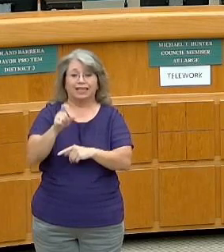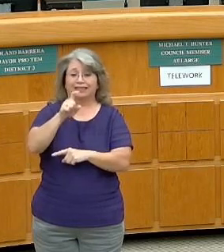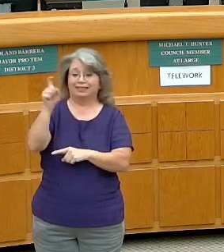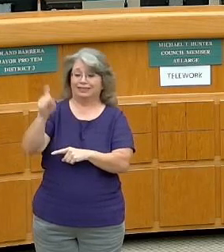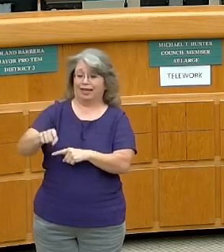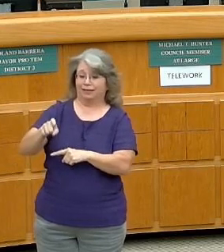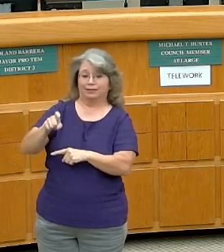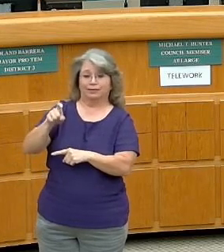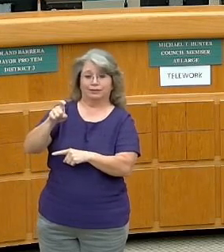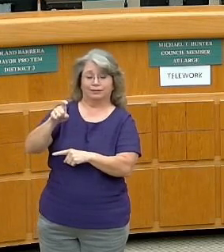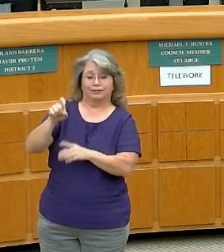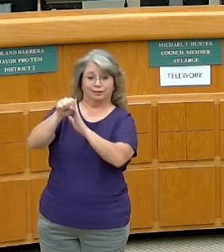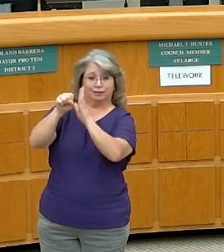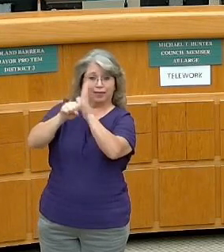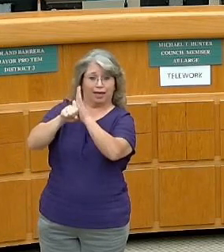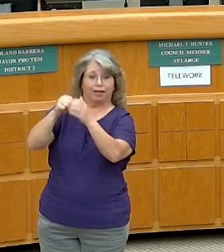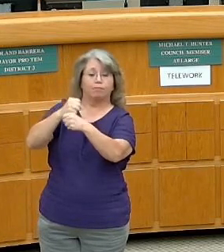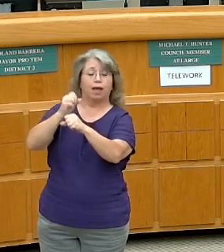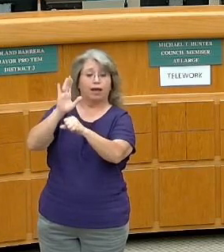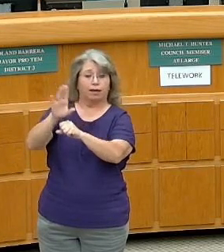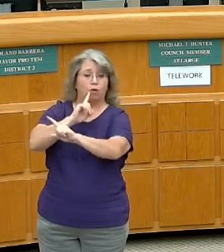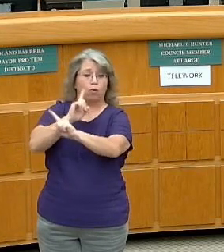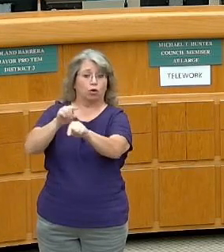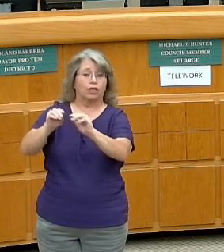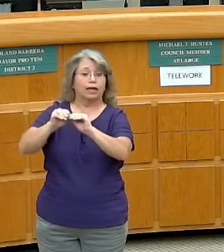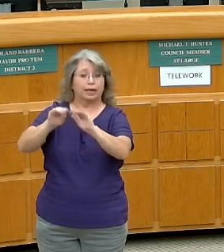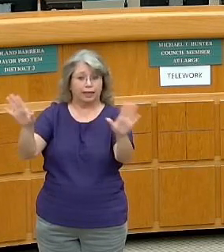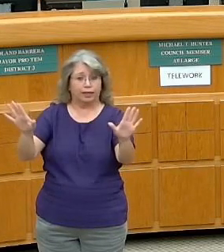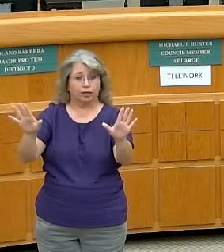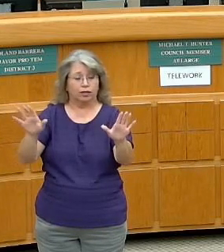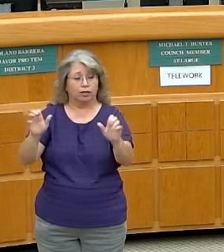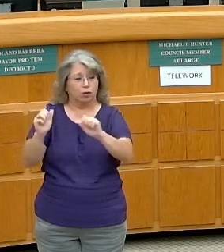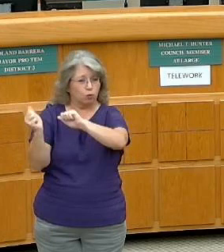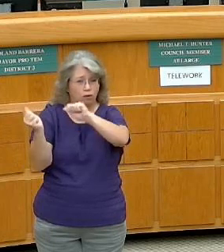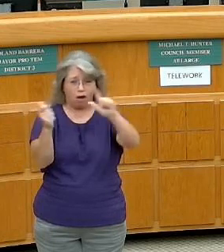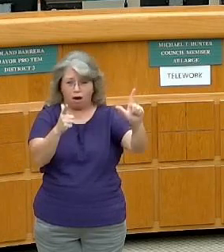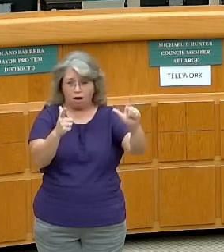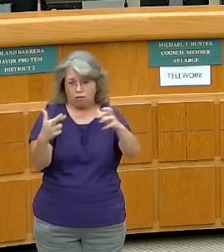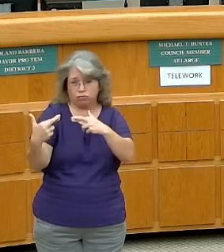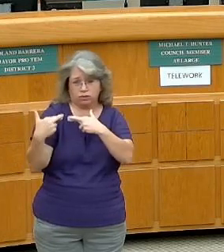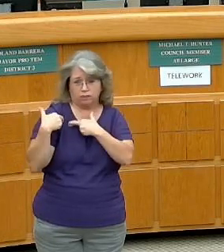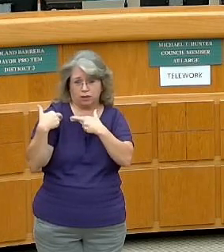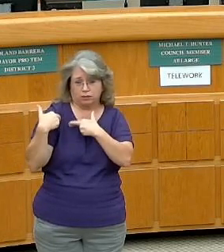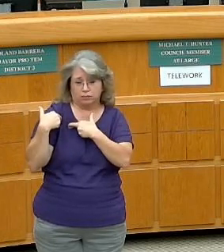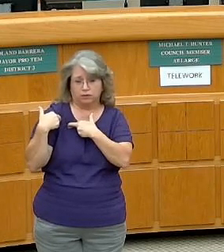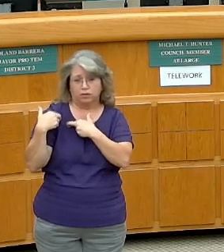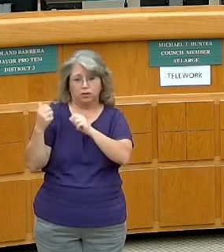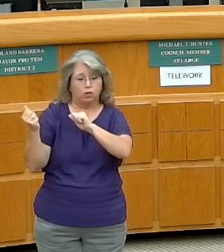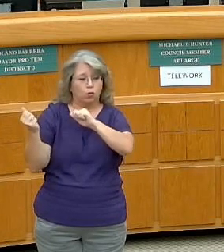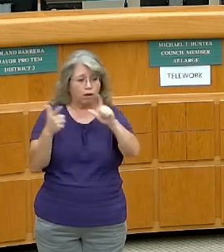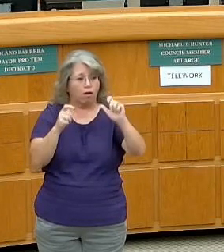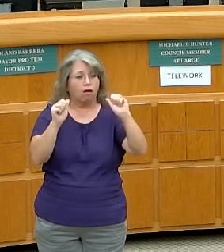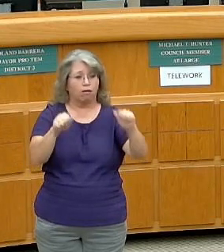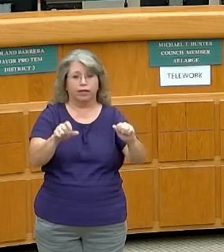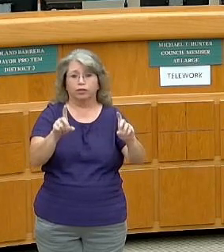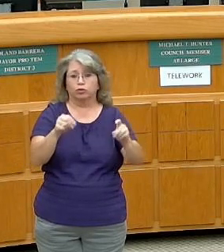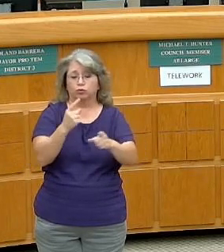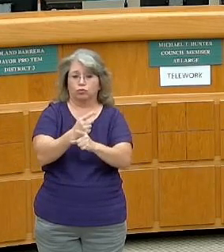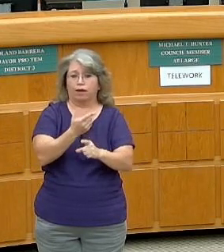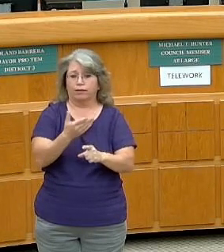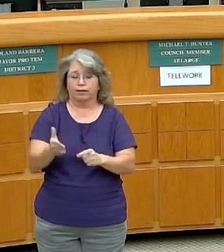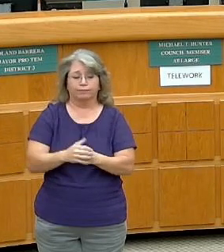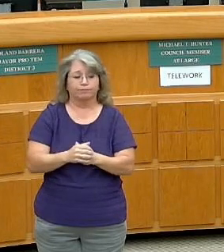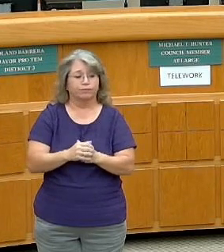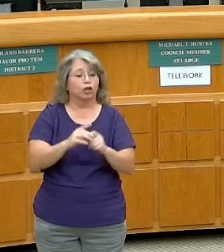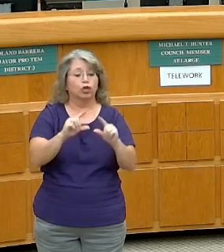very clear that we all have a responsibility. We can all do our part to do the right thing, and these groups